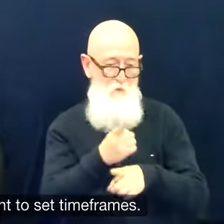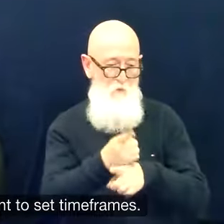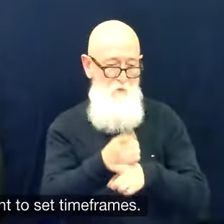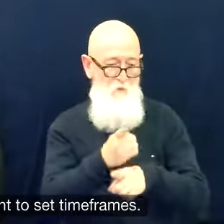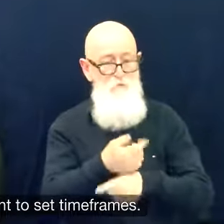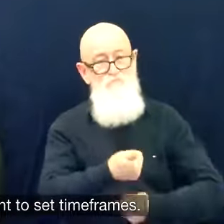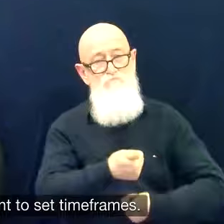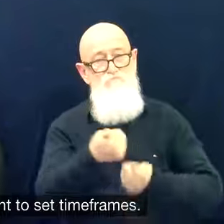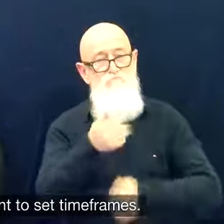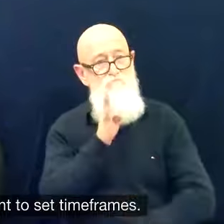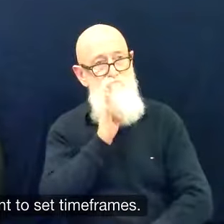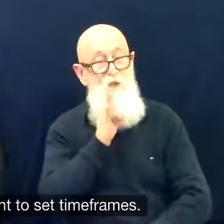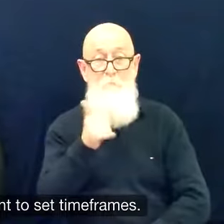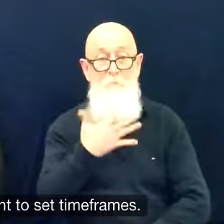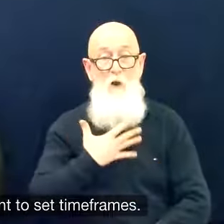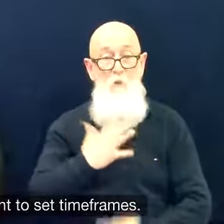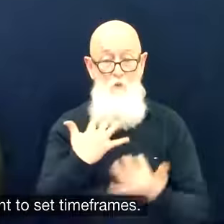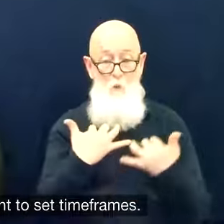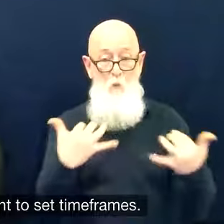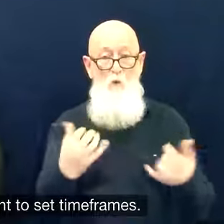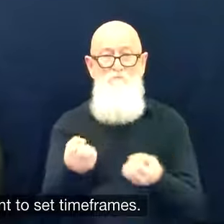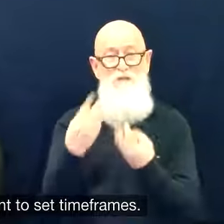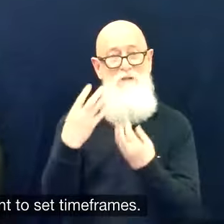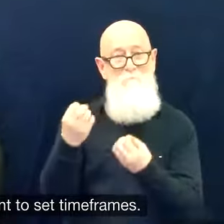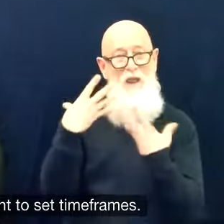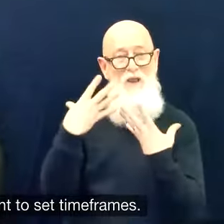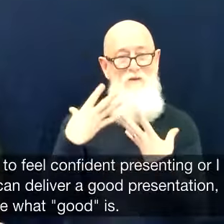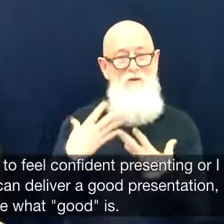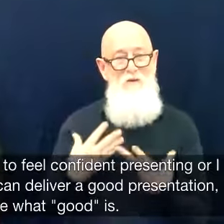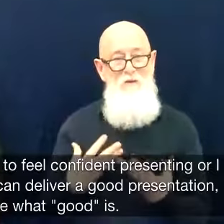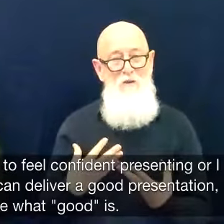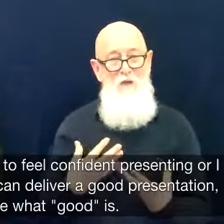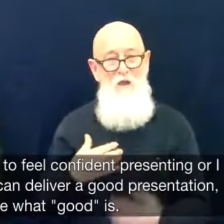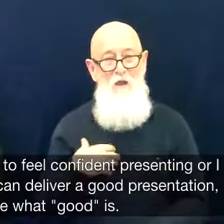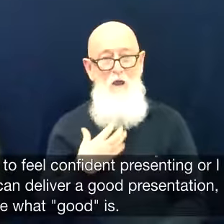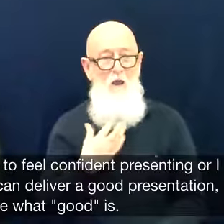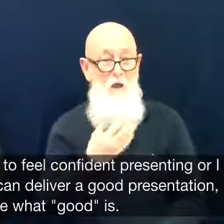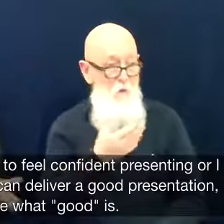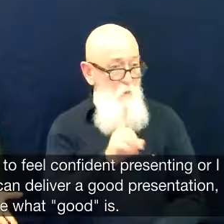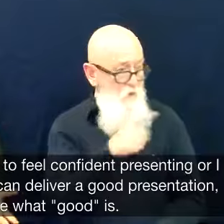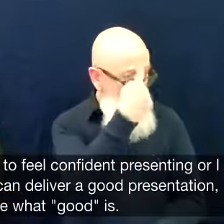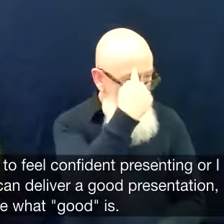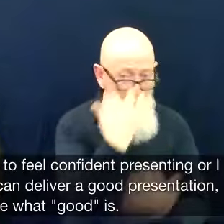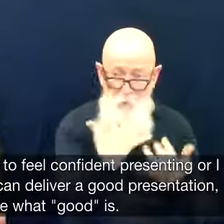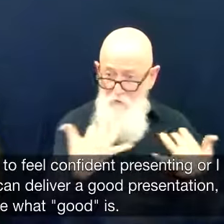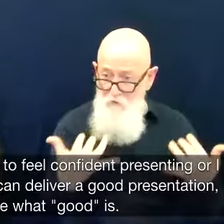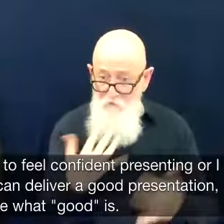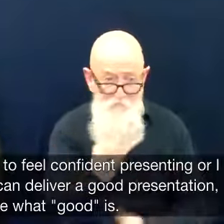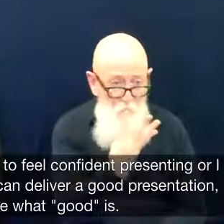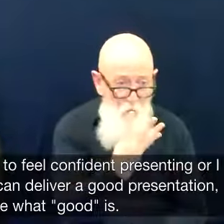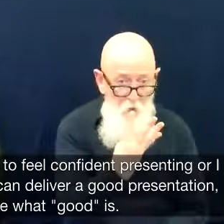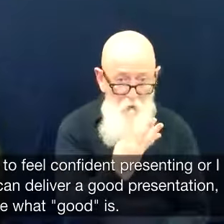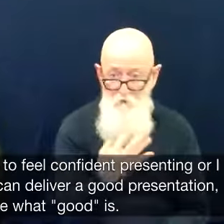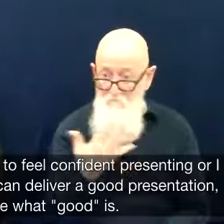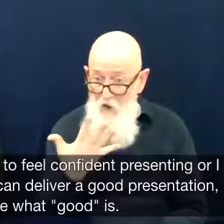Like, you might want to get feedback from your audience that I get an average rating of 4 out of 5 or 3.5 out of 5, whatever it is